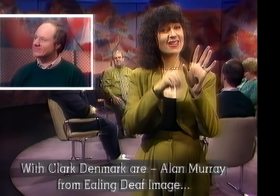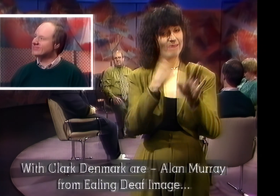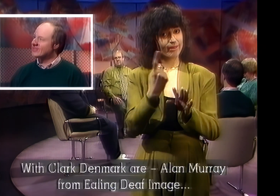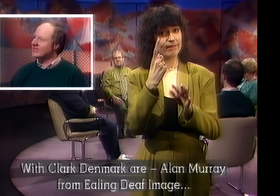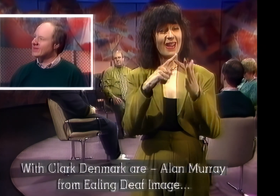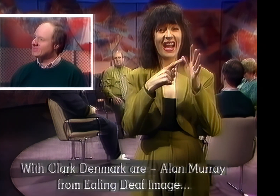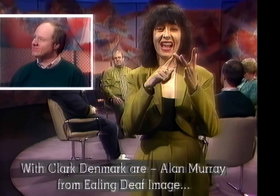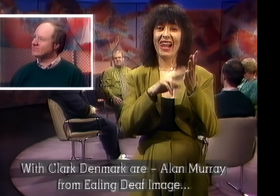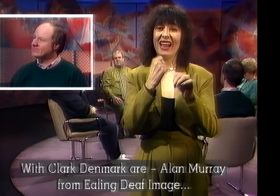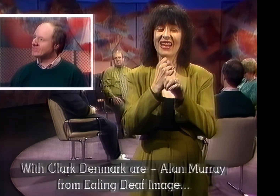Deaf Image,